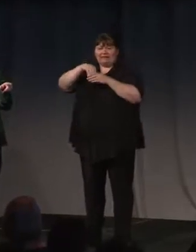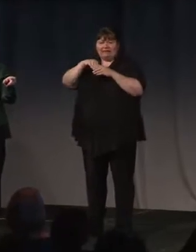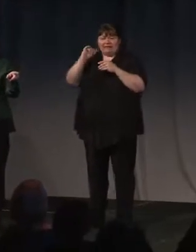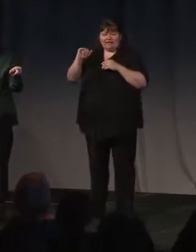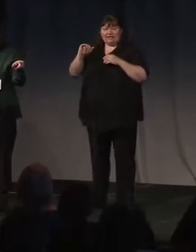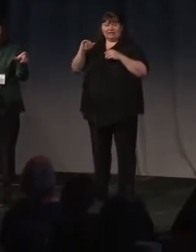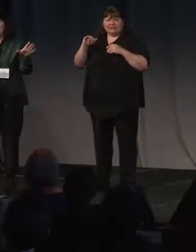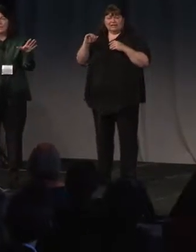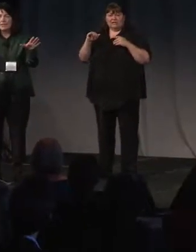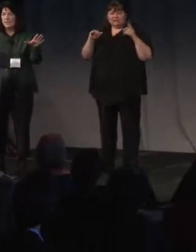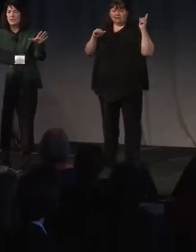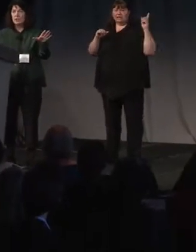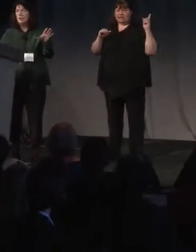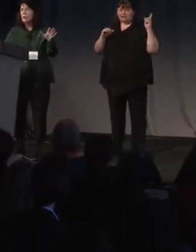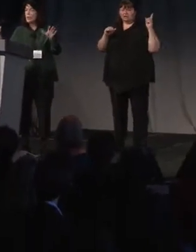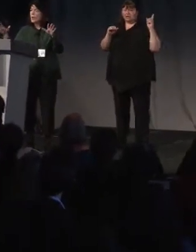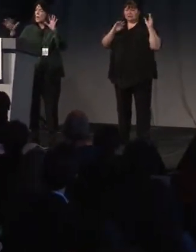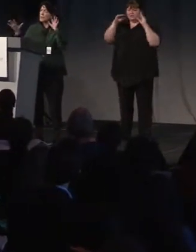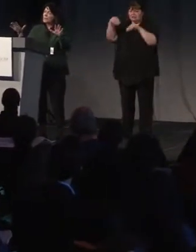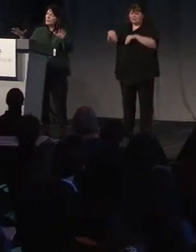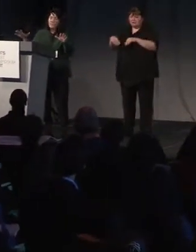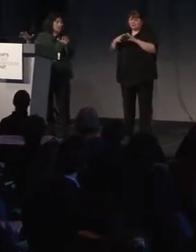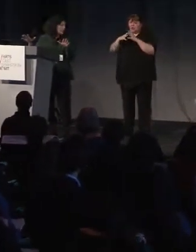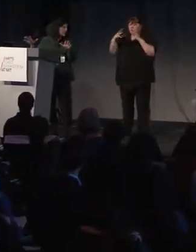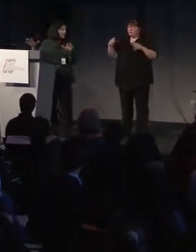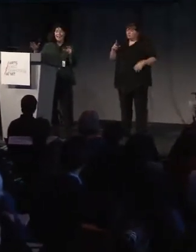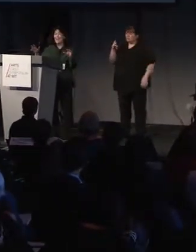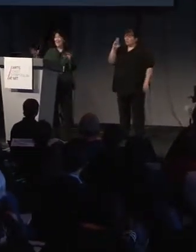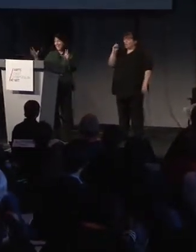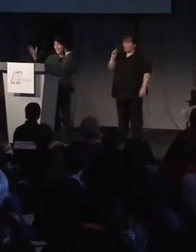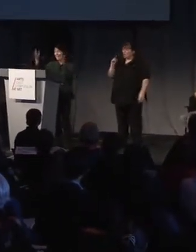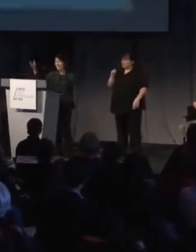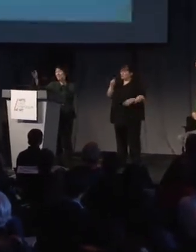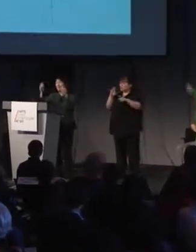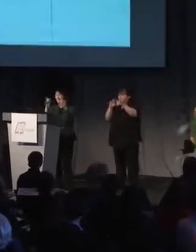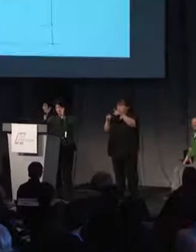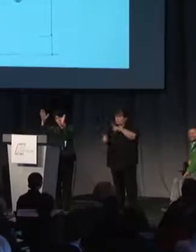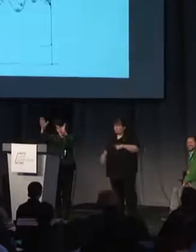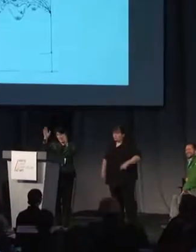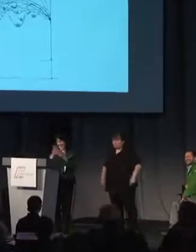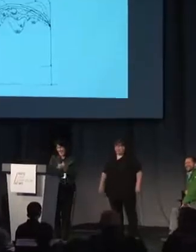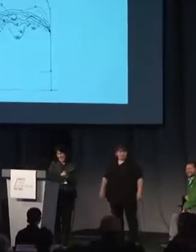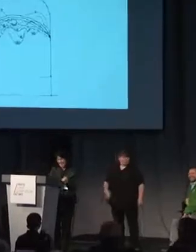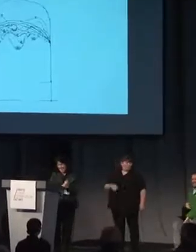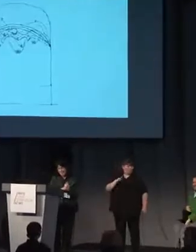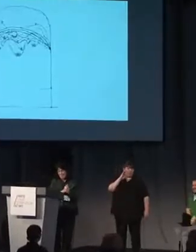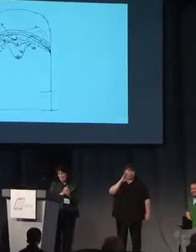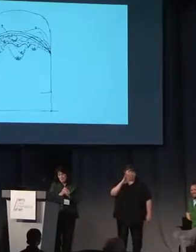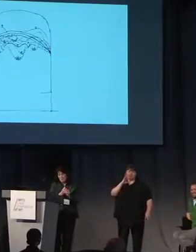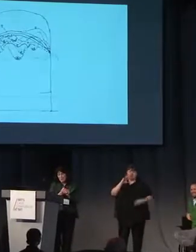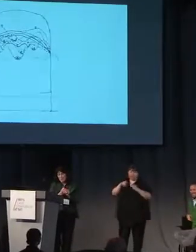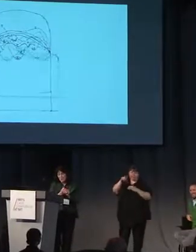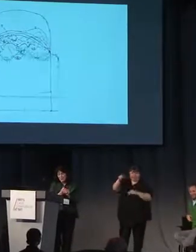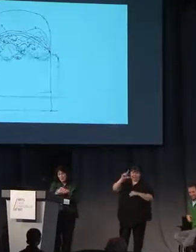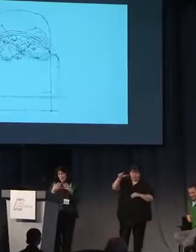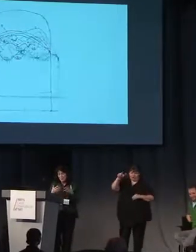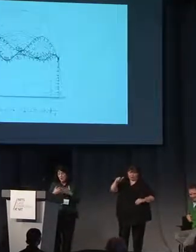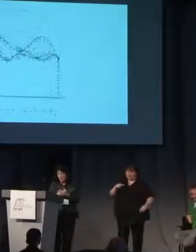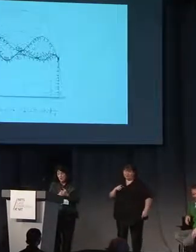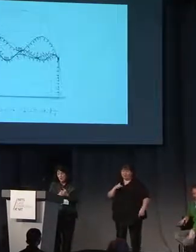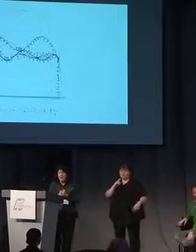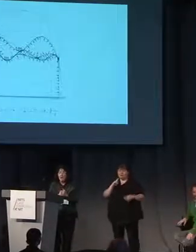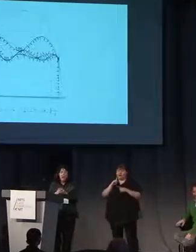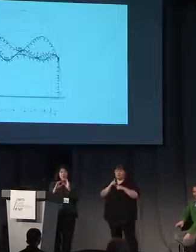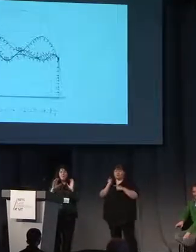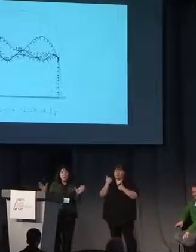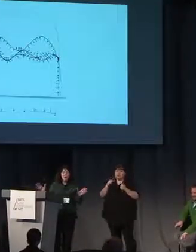the Hangar Bicocca installation? No. Well, let me... We'll hear from Bruno, yes, in a moment. But I just wanted to try